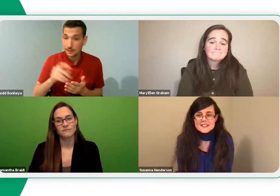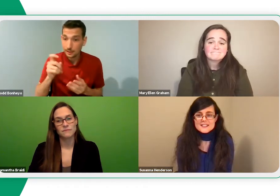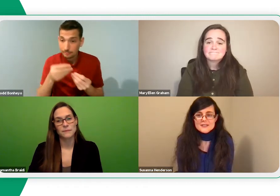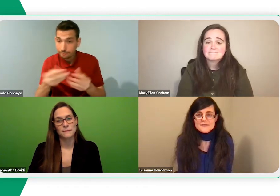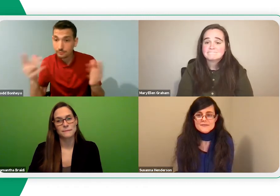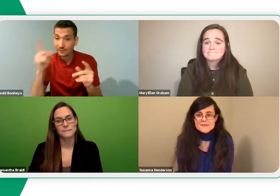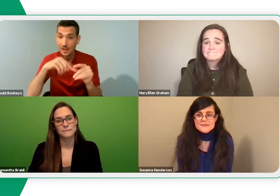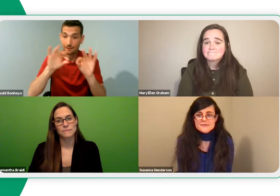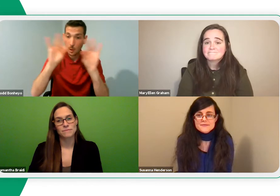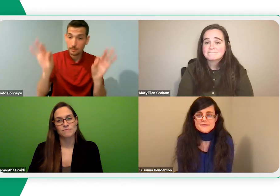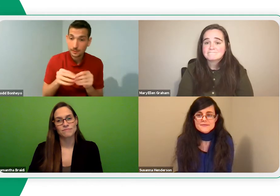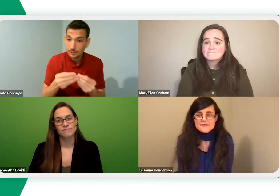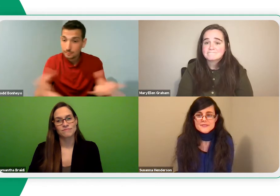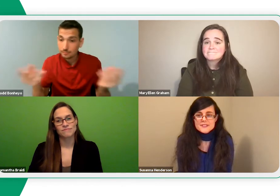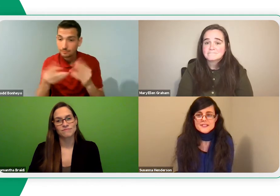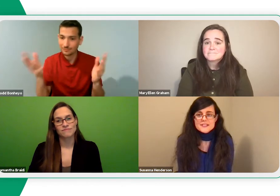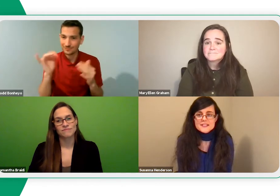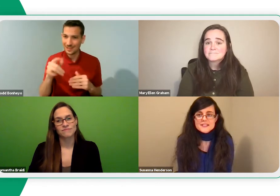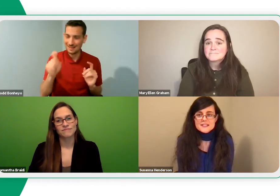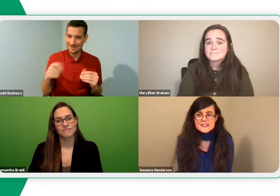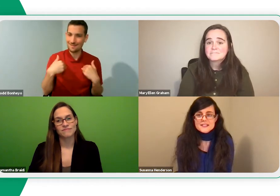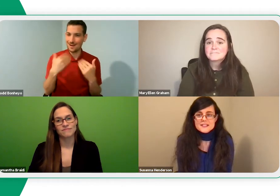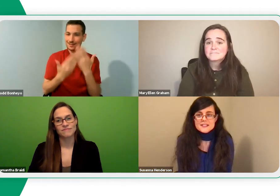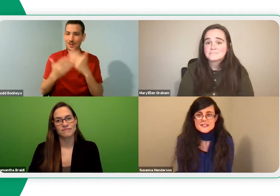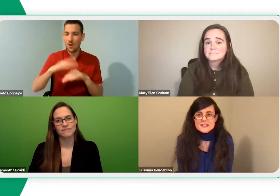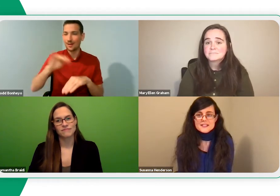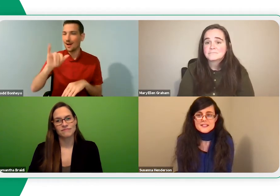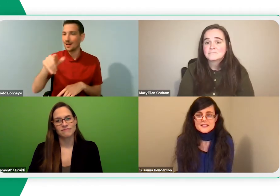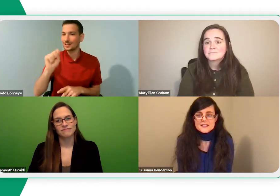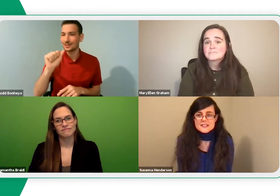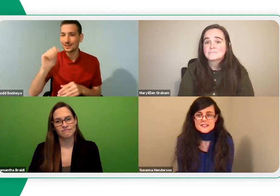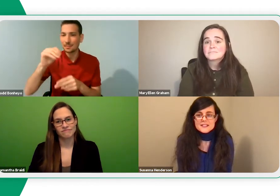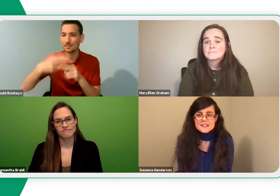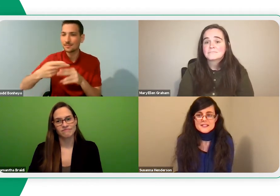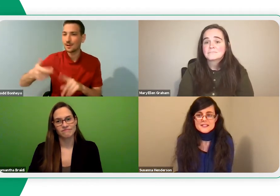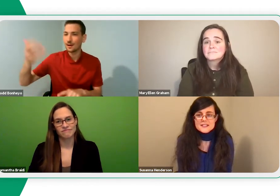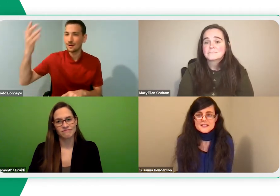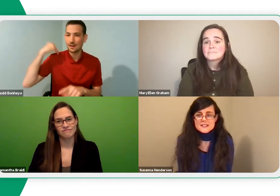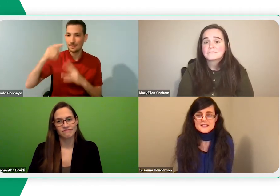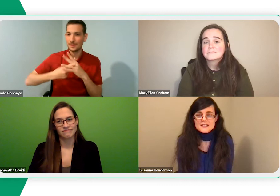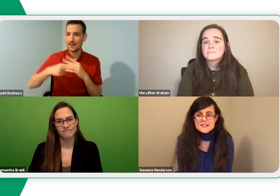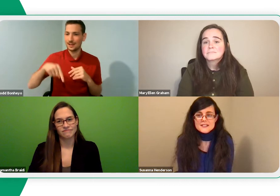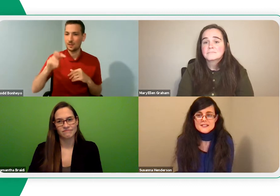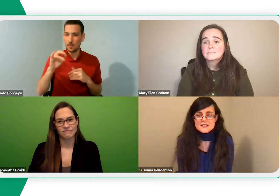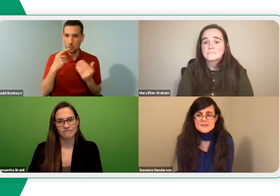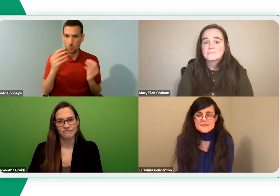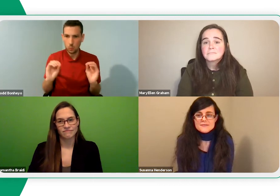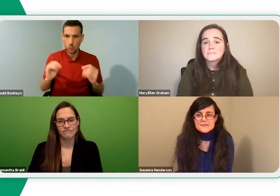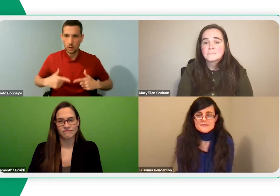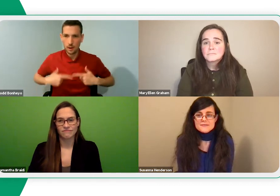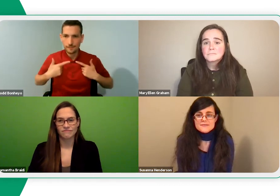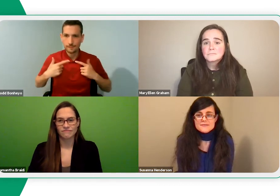parents, what, are going to give out their kids fake money, give out fake forms, all of these kinds of things. So